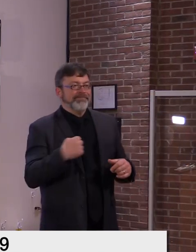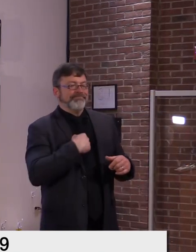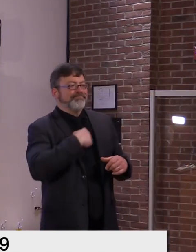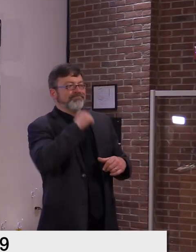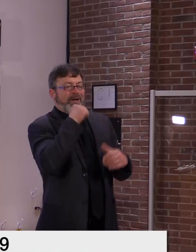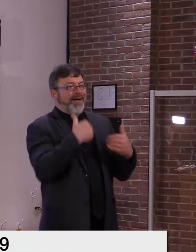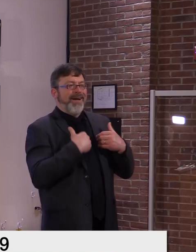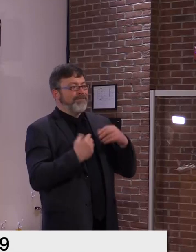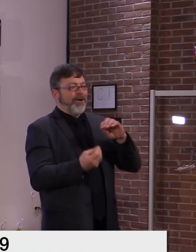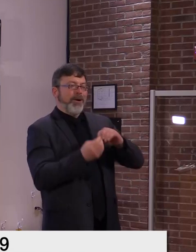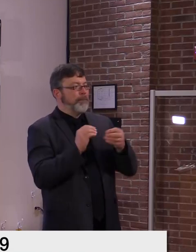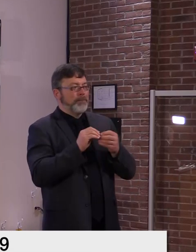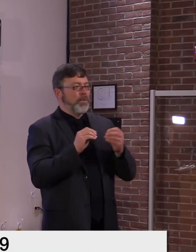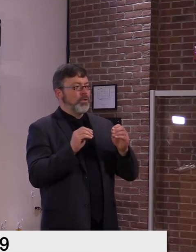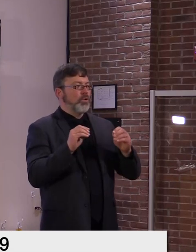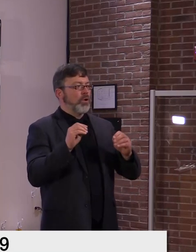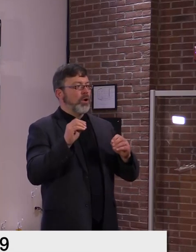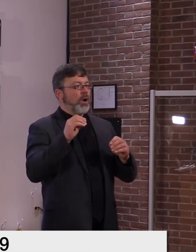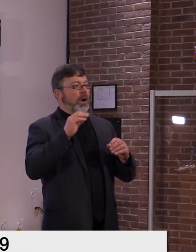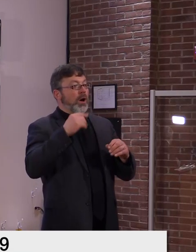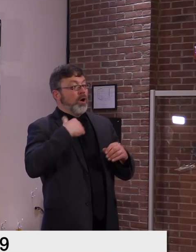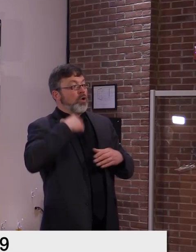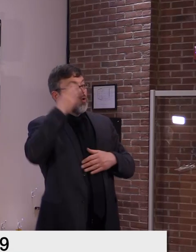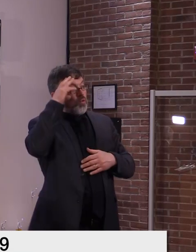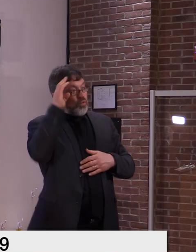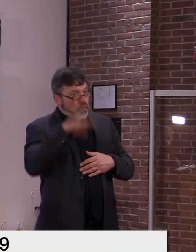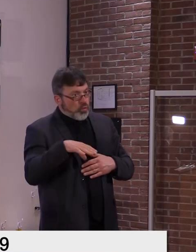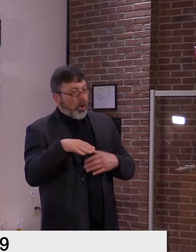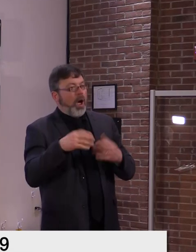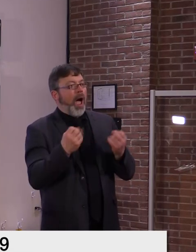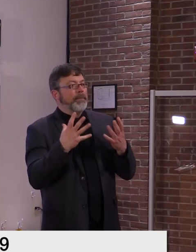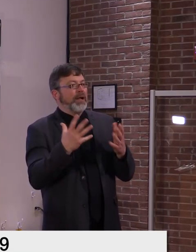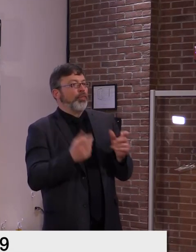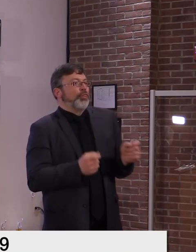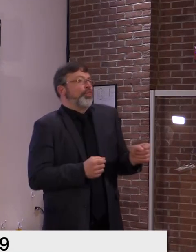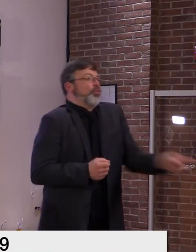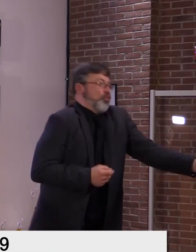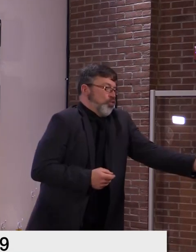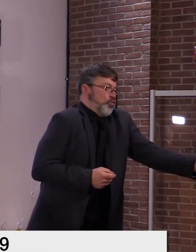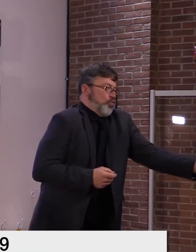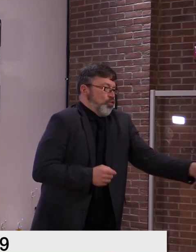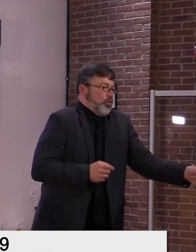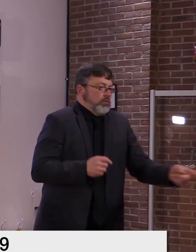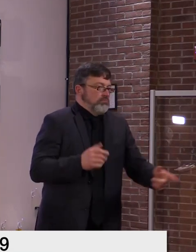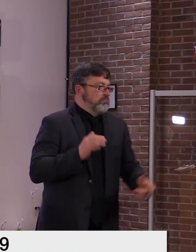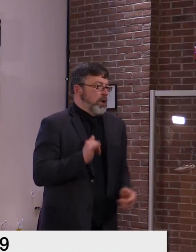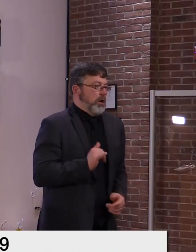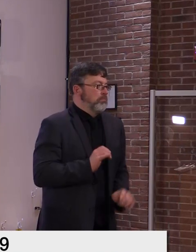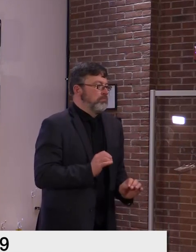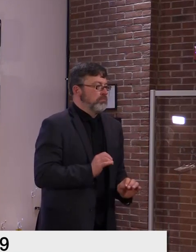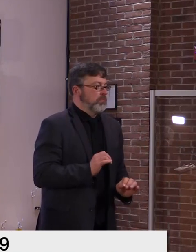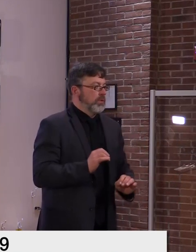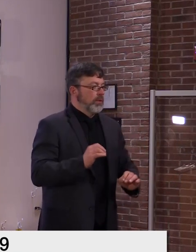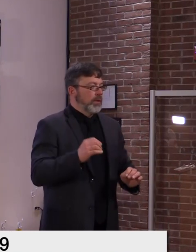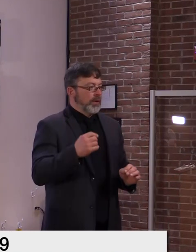it's very, very small compared to the, you know, nearly 400,000 doses that we've administered.